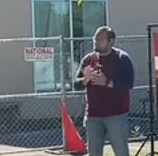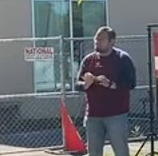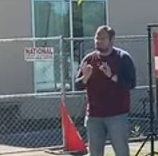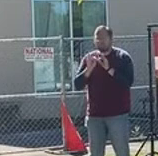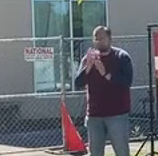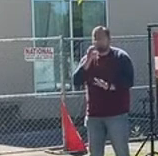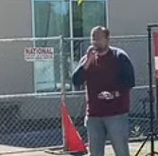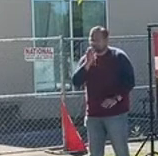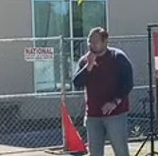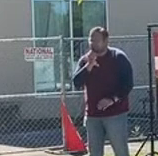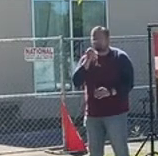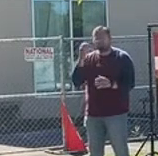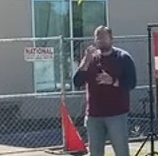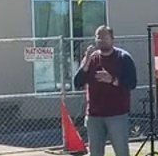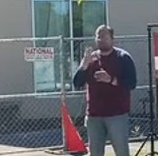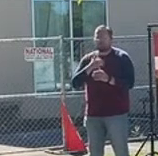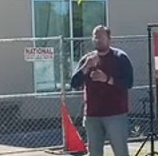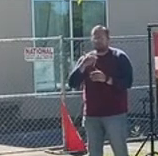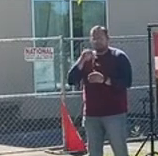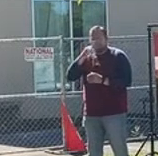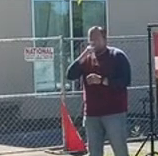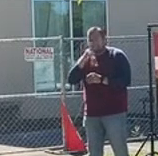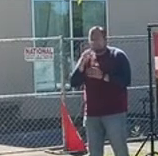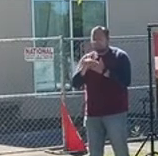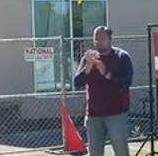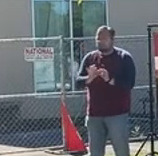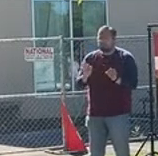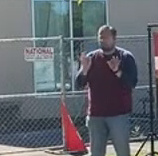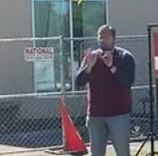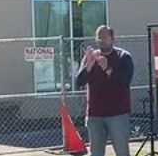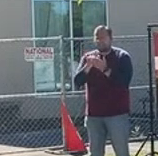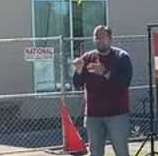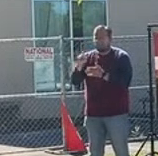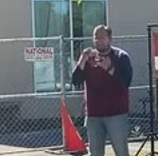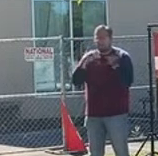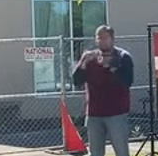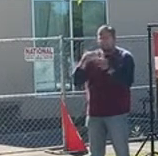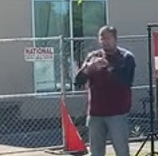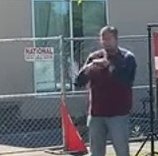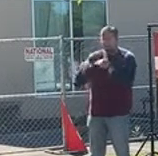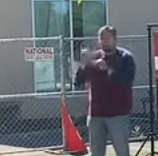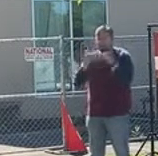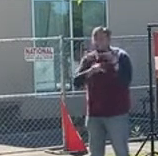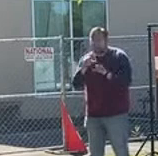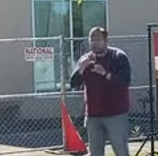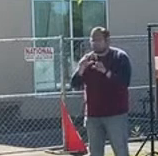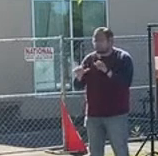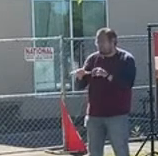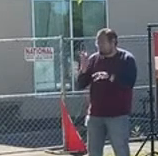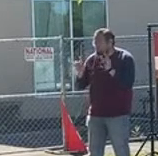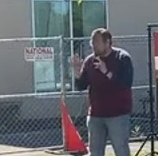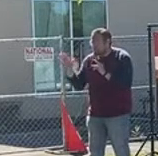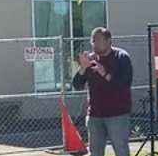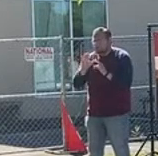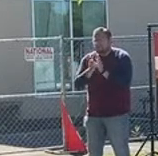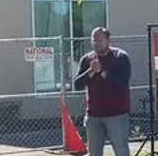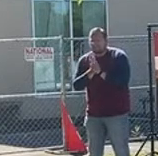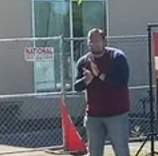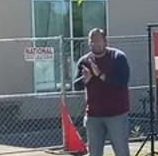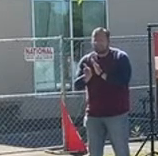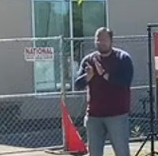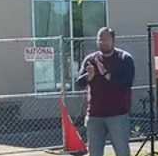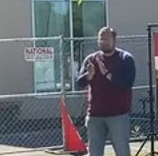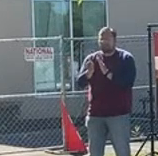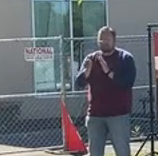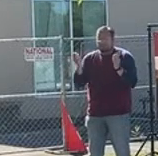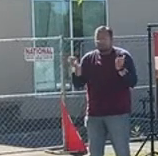vital for students to have access to science as they discover their unique gifts and interests and talents. And here at Stevens, students will be